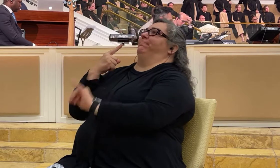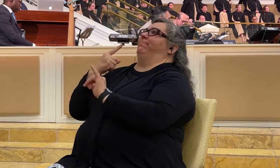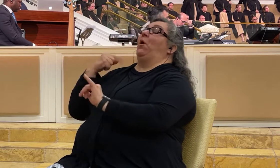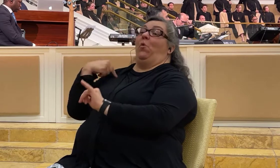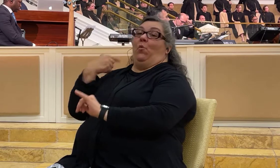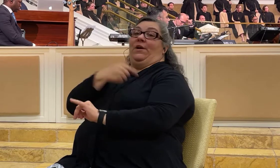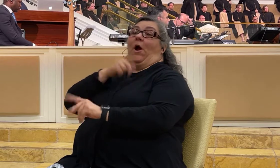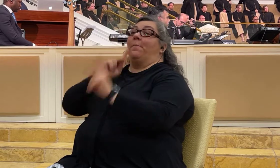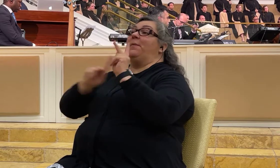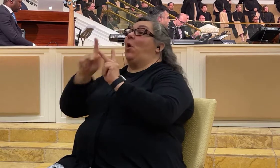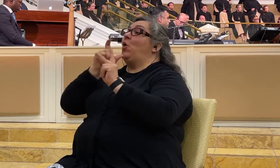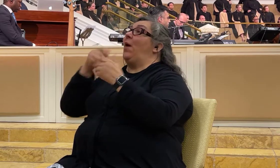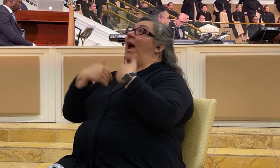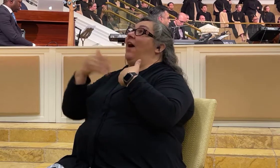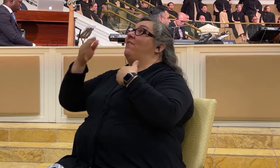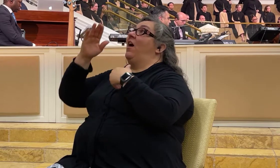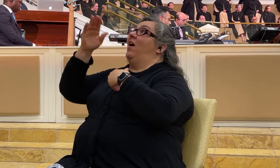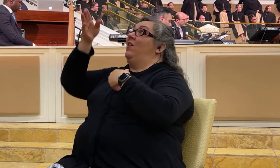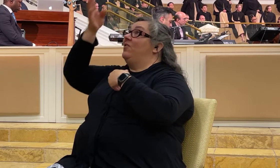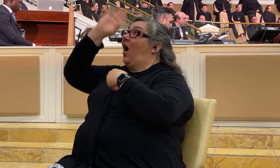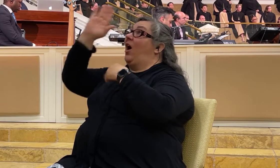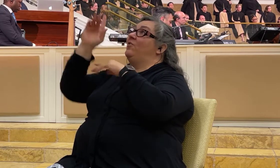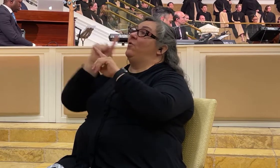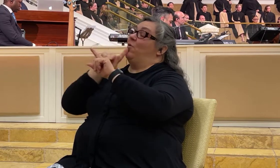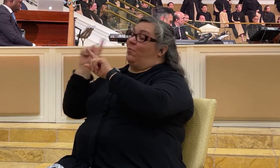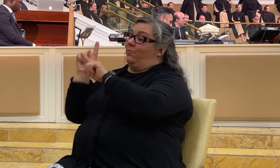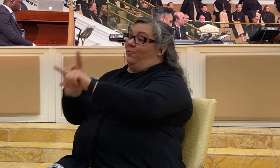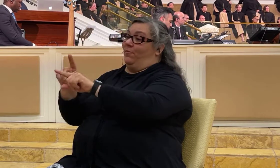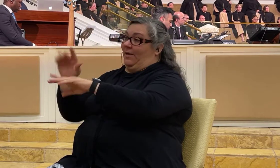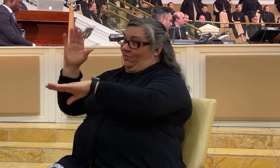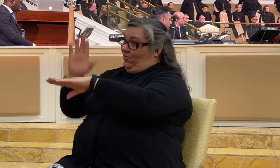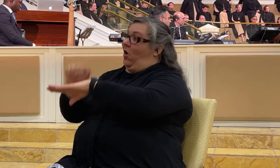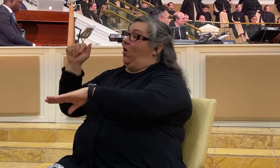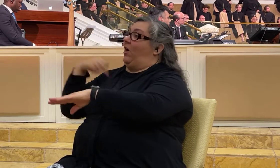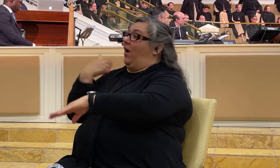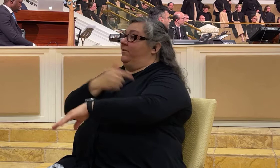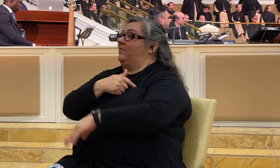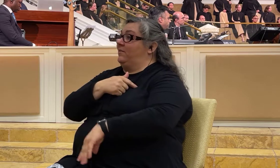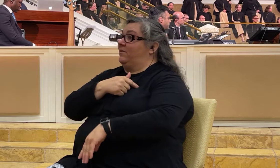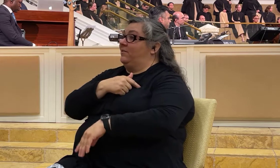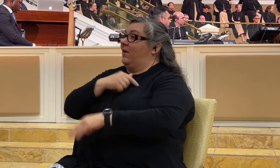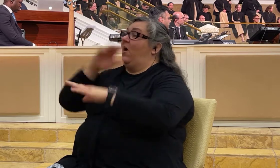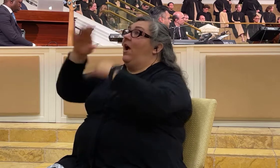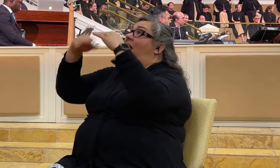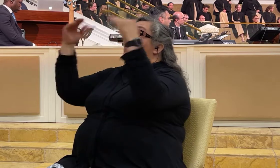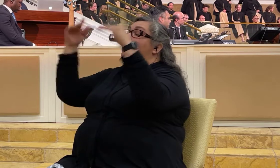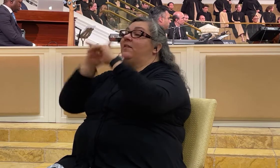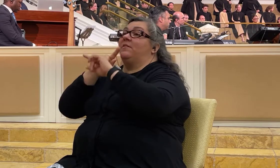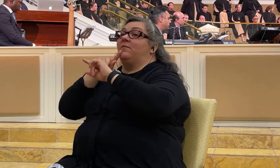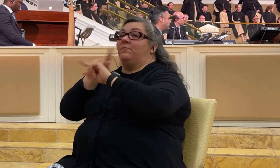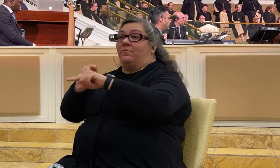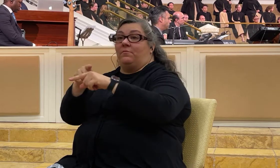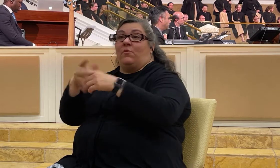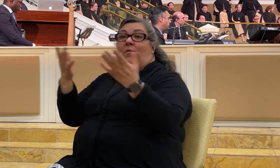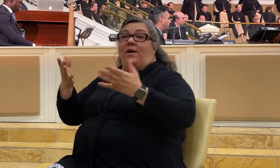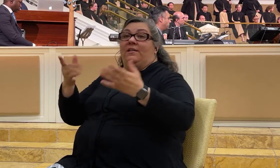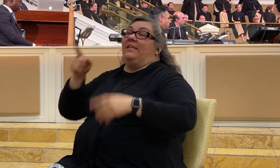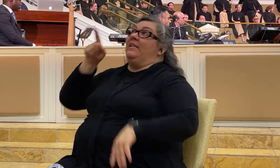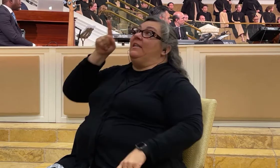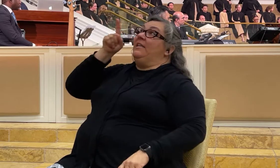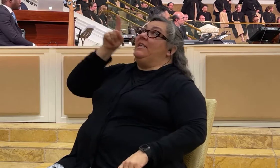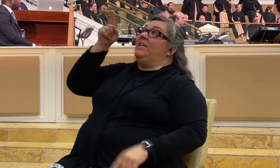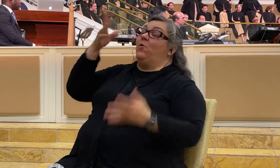people with a heavenly mandate. Can you say amen? Amen. And our heavenly mandate is that our Master is working